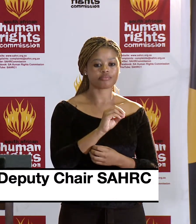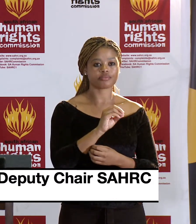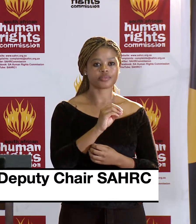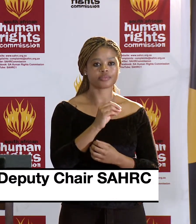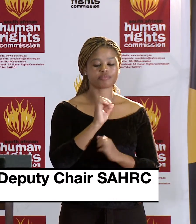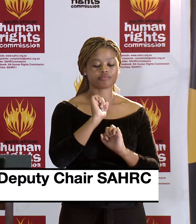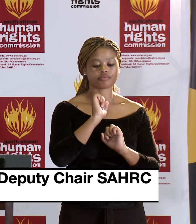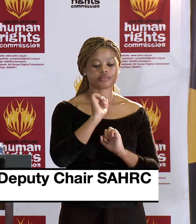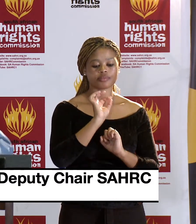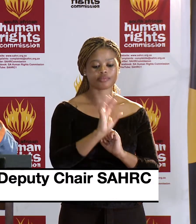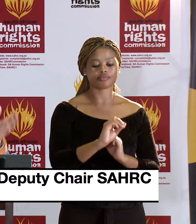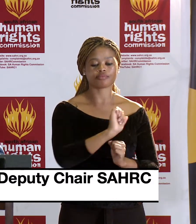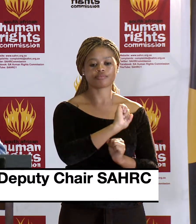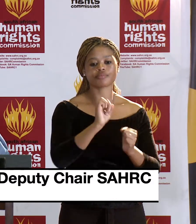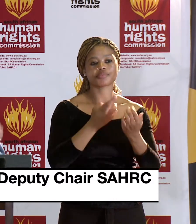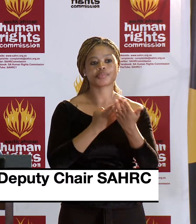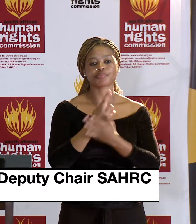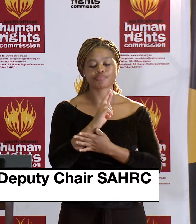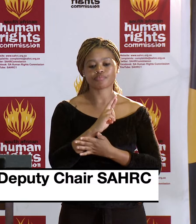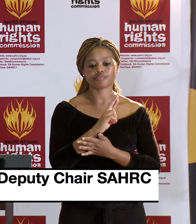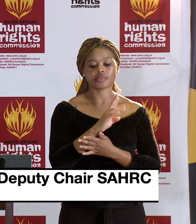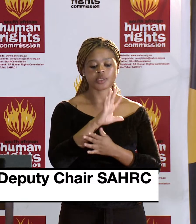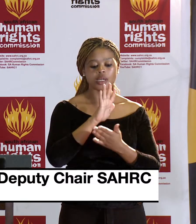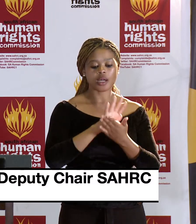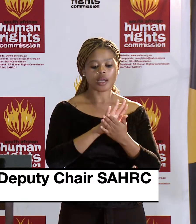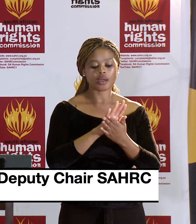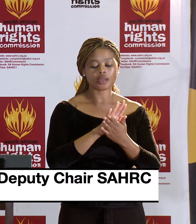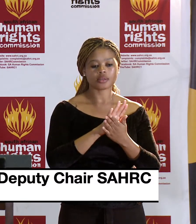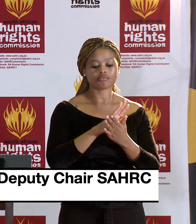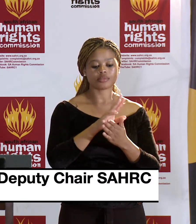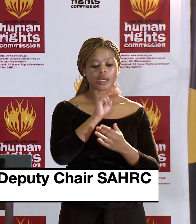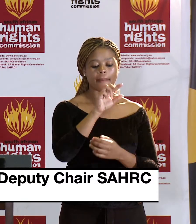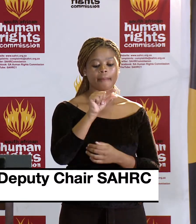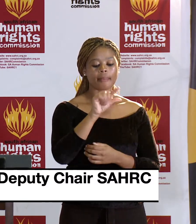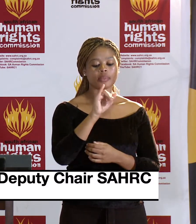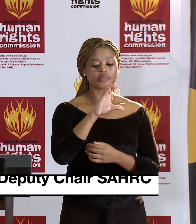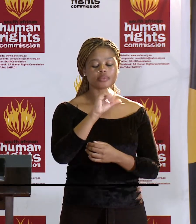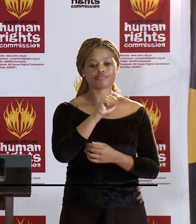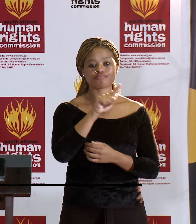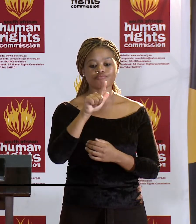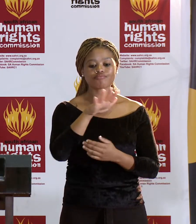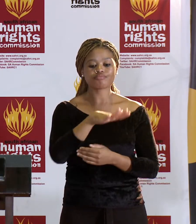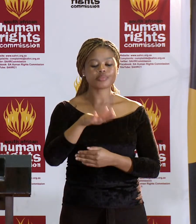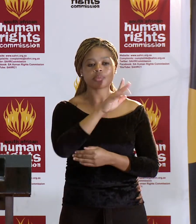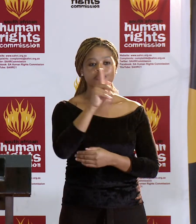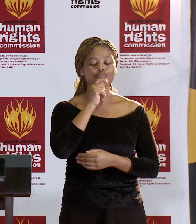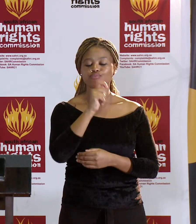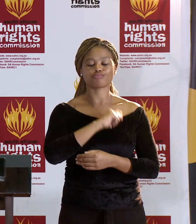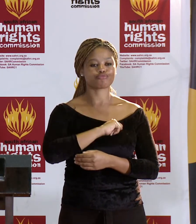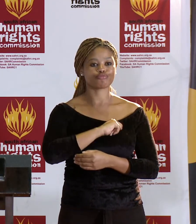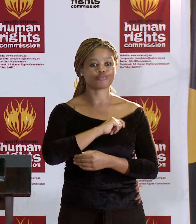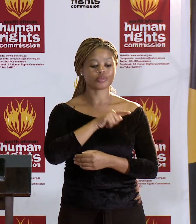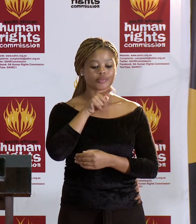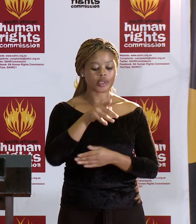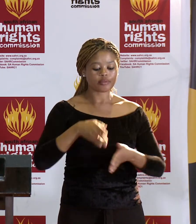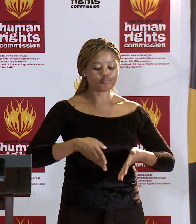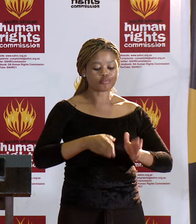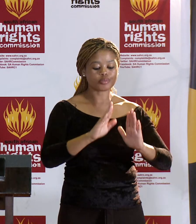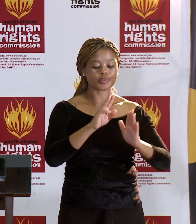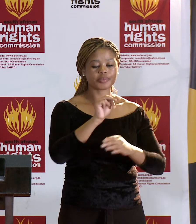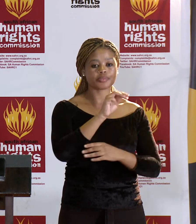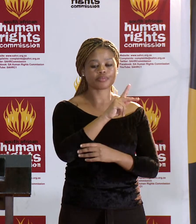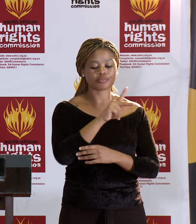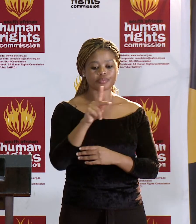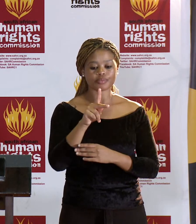their rights, and we have this magical place. That is not true. It is a roadmap,